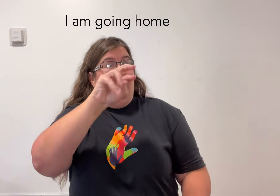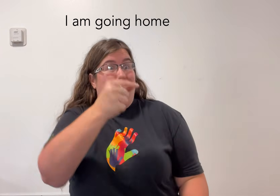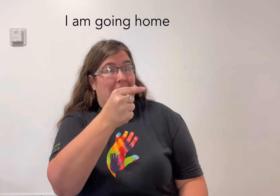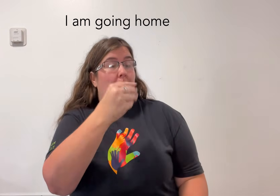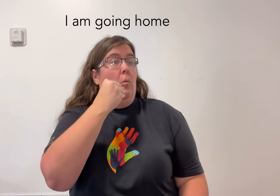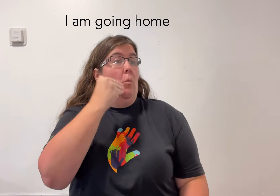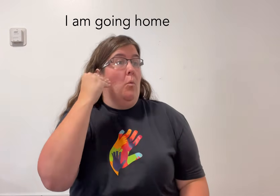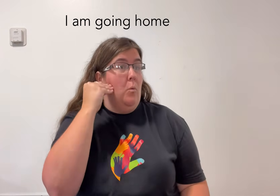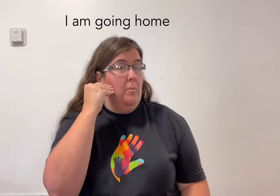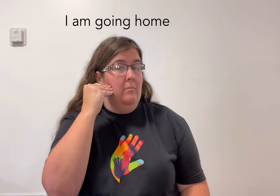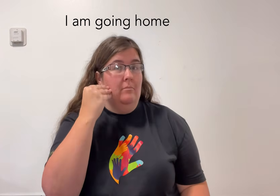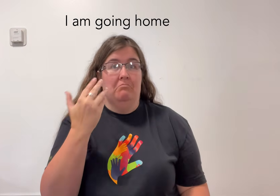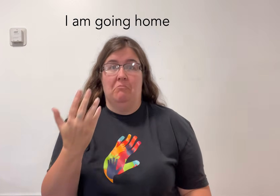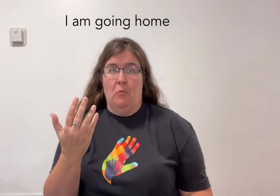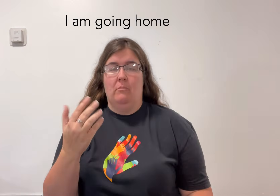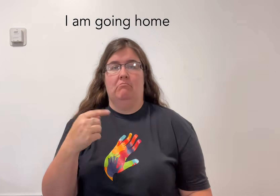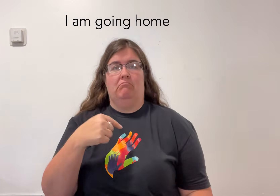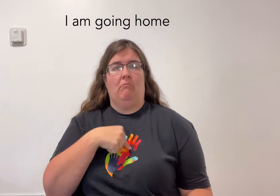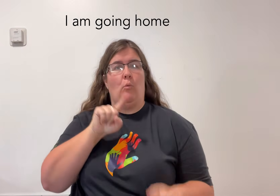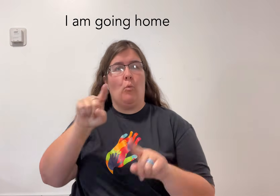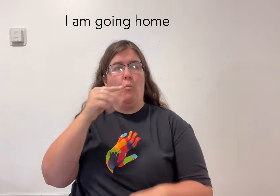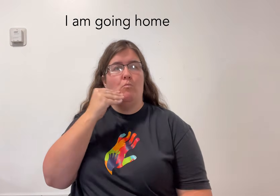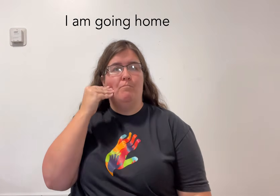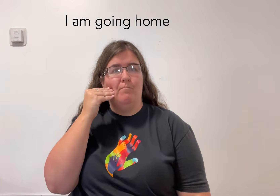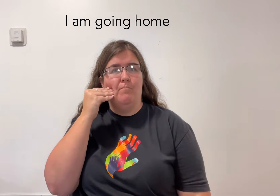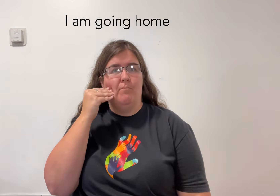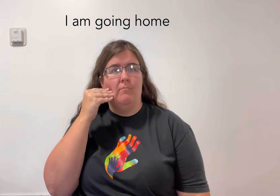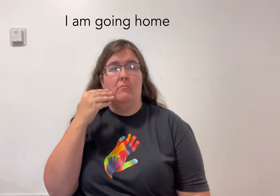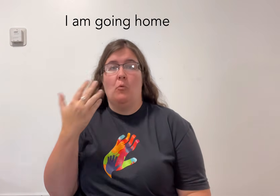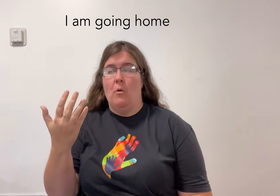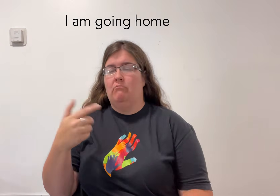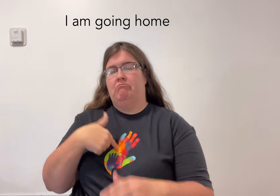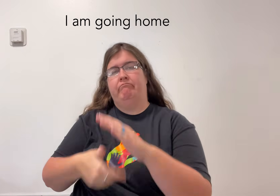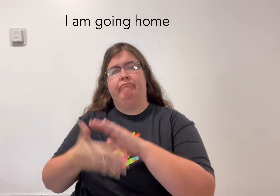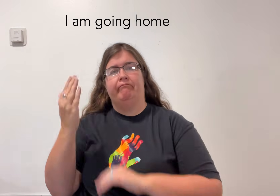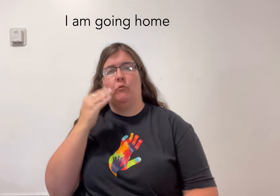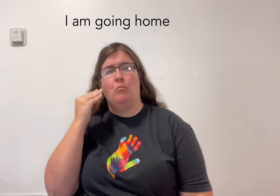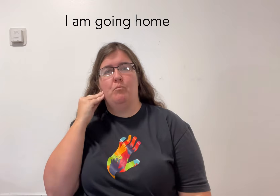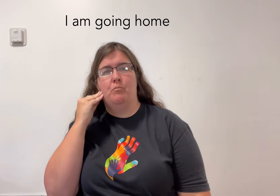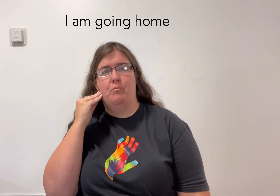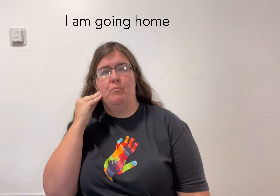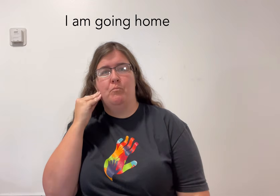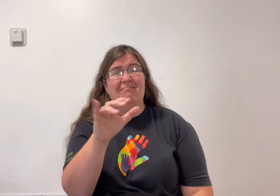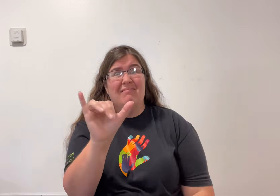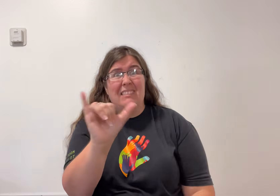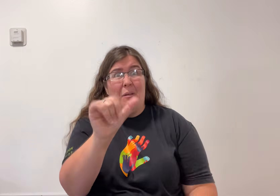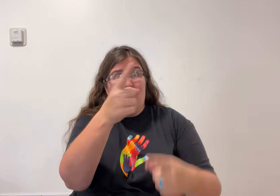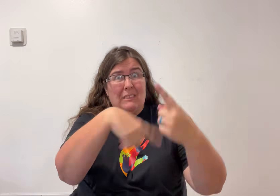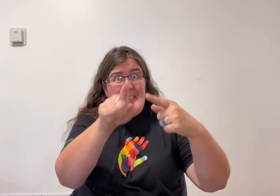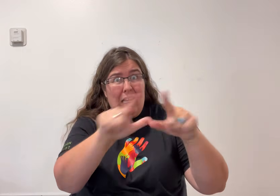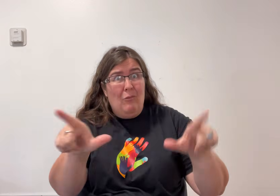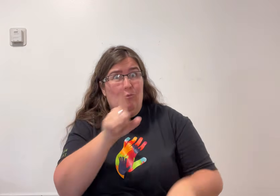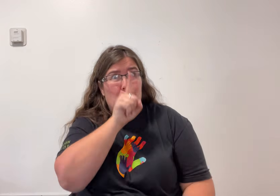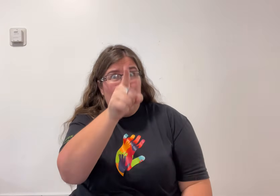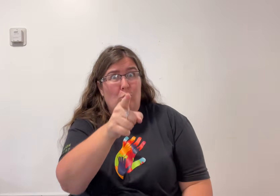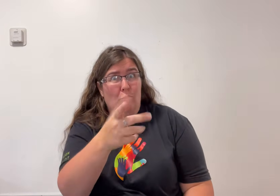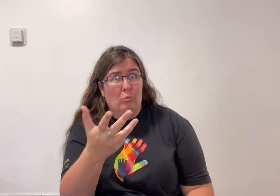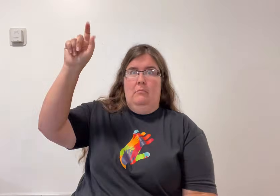person. I am going to the store. More of a mix of English and ASL for the second, and a slangy ASL for the third. It's the